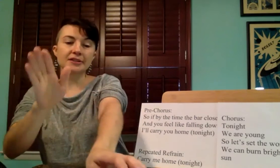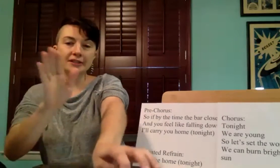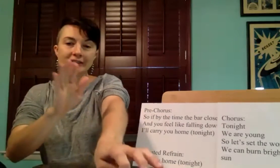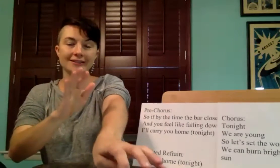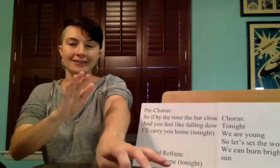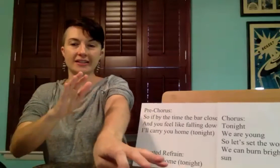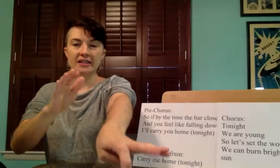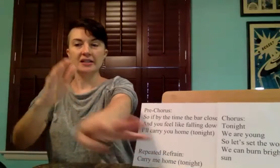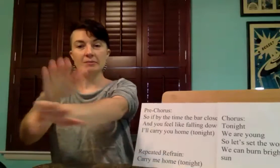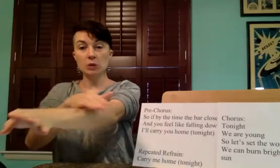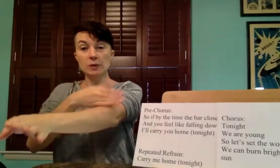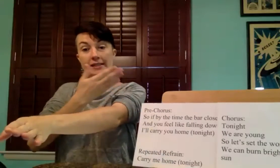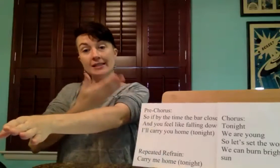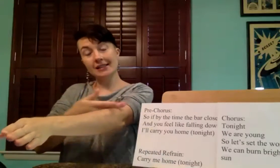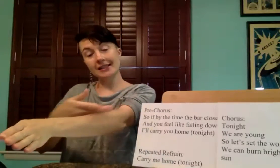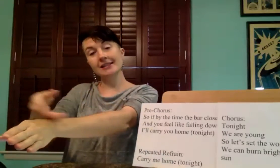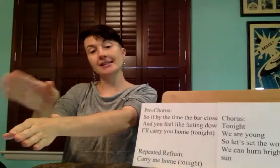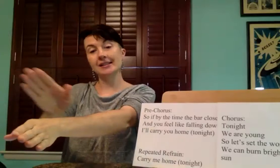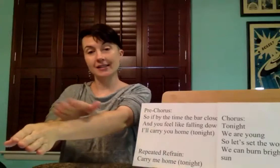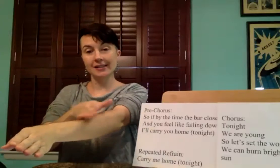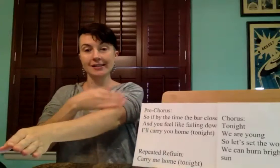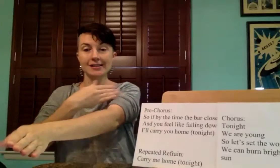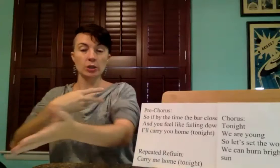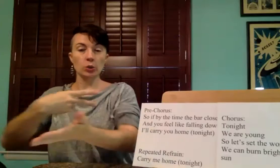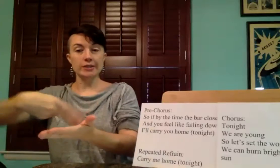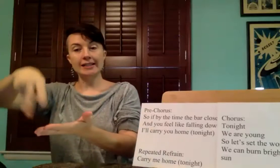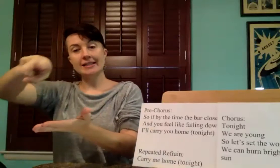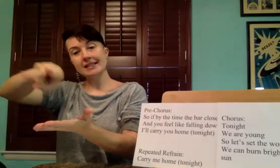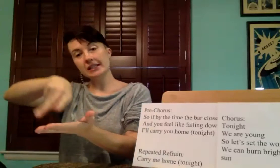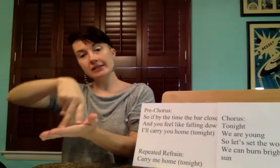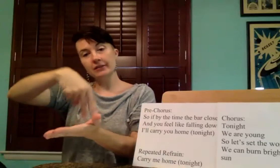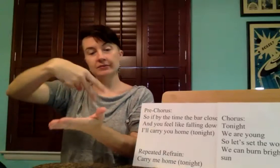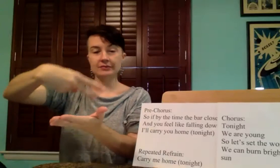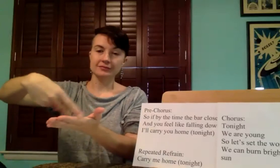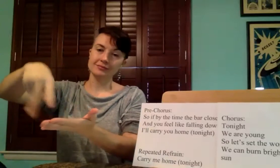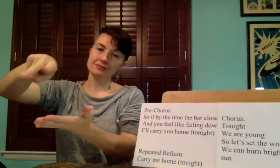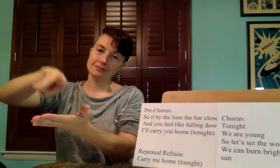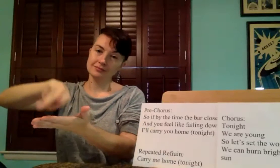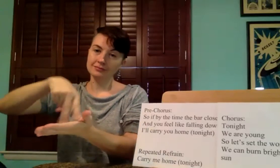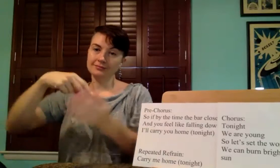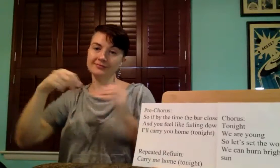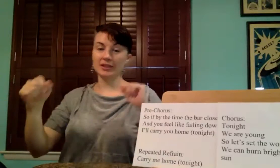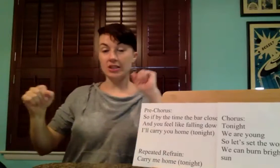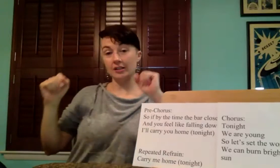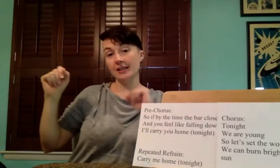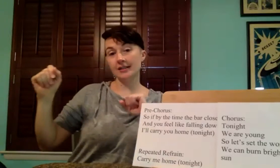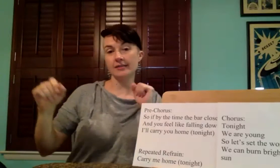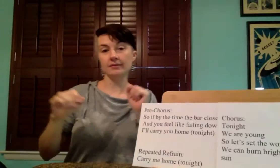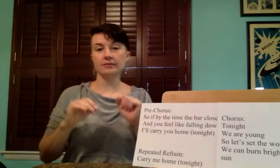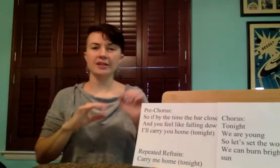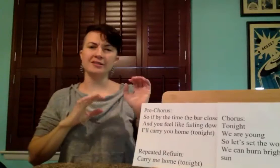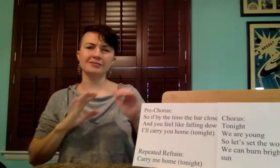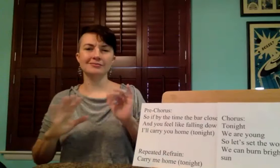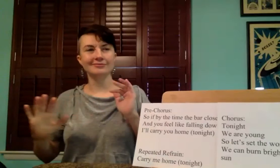for music or dancing. We can chair dance. I don't know